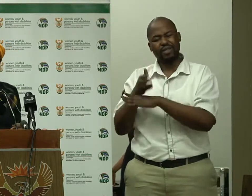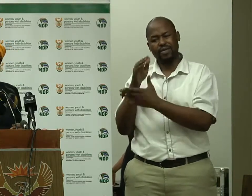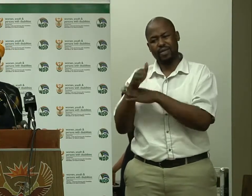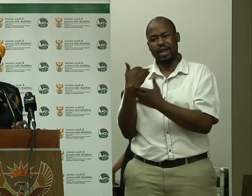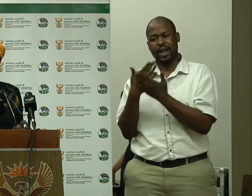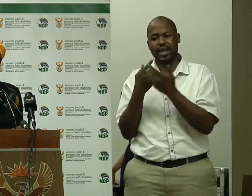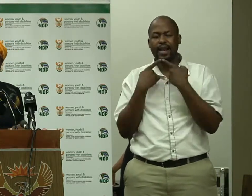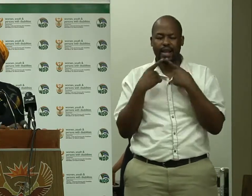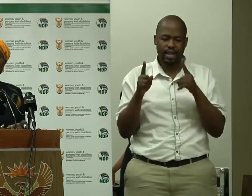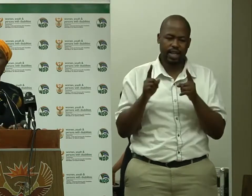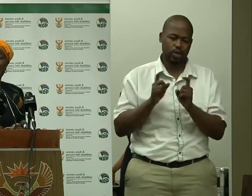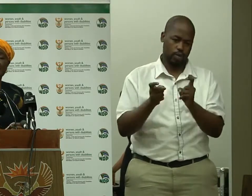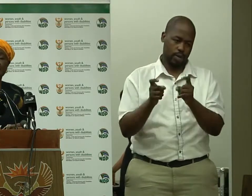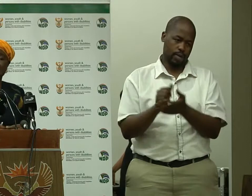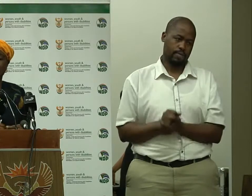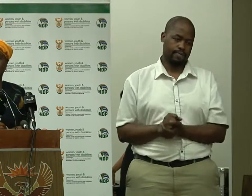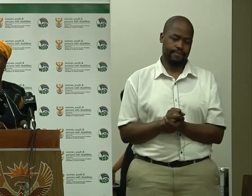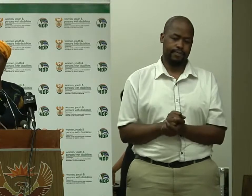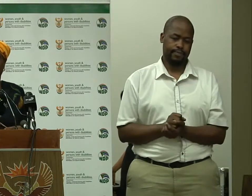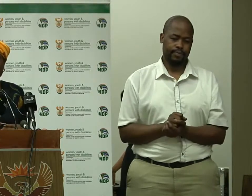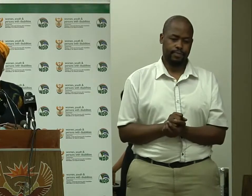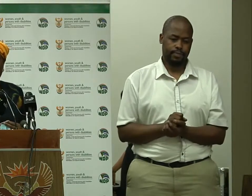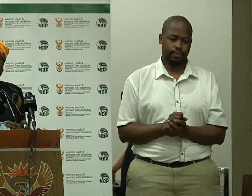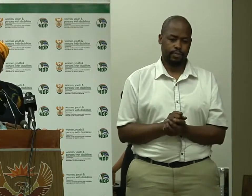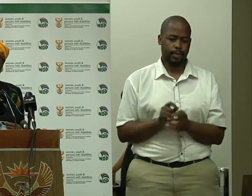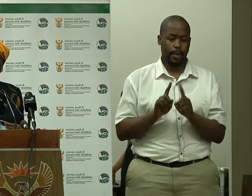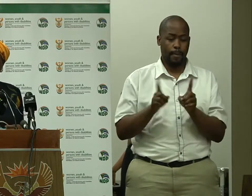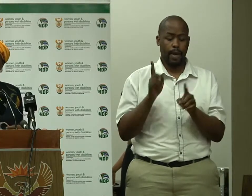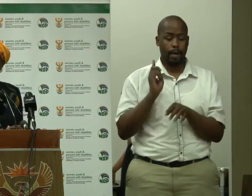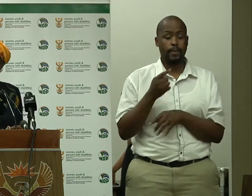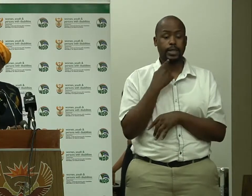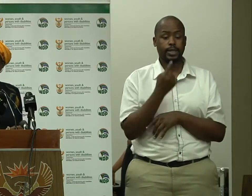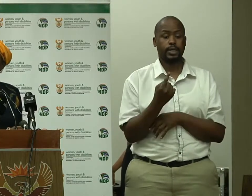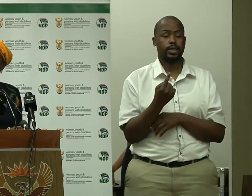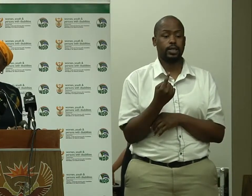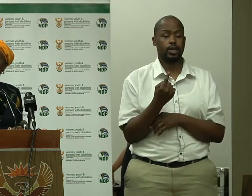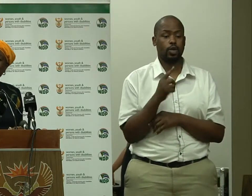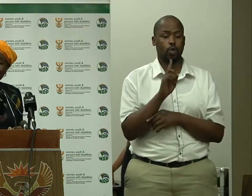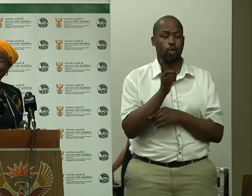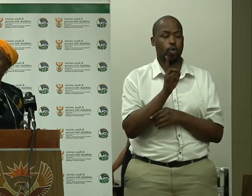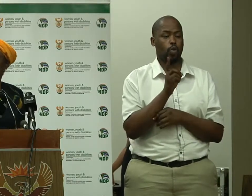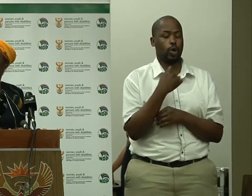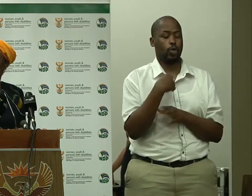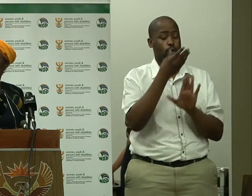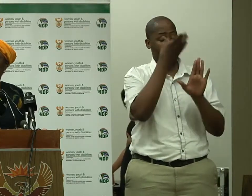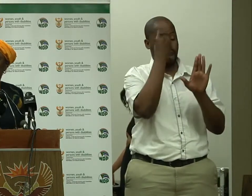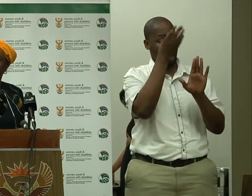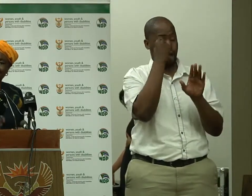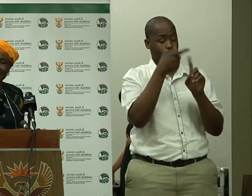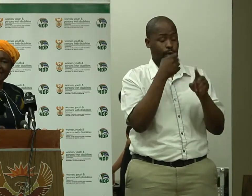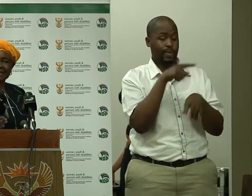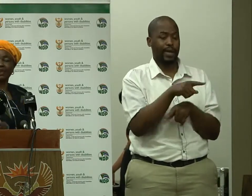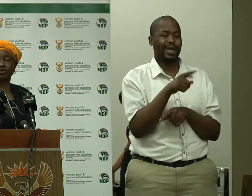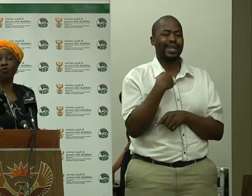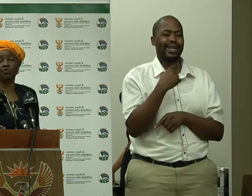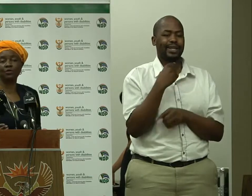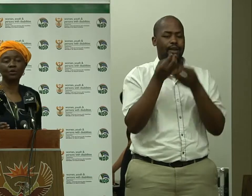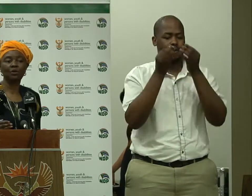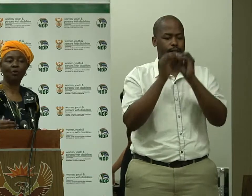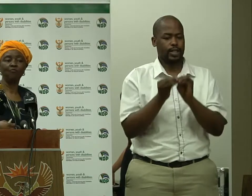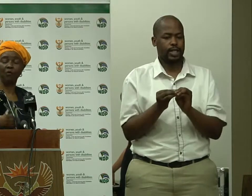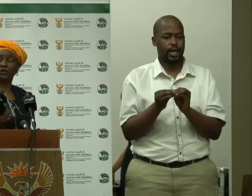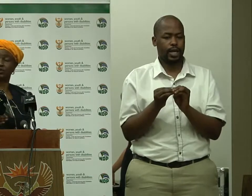can mention just quickly. But I must say, the lessons learned have set a